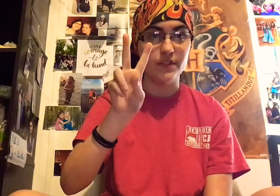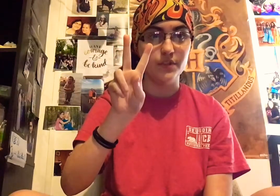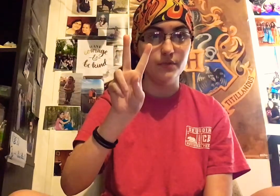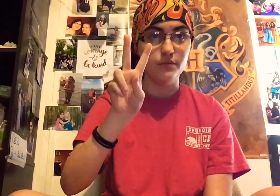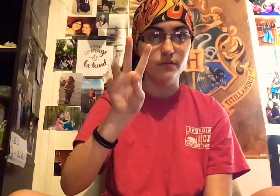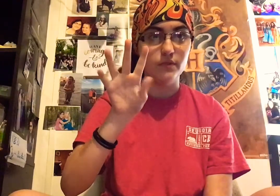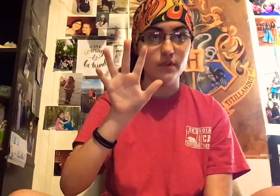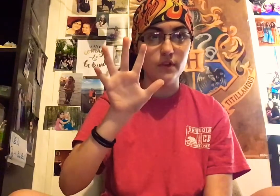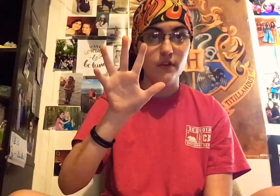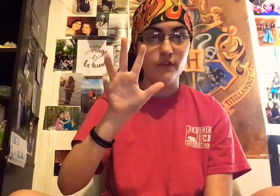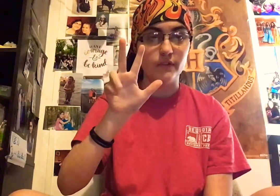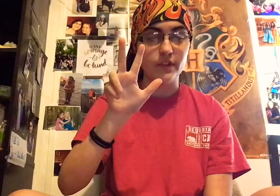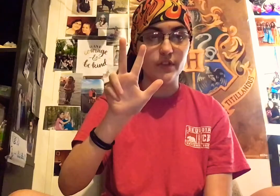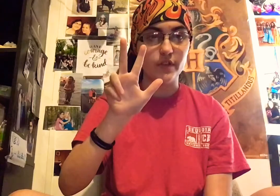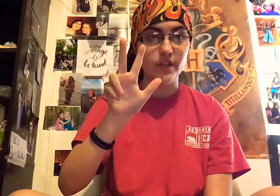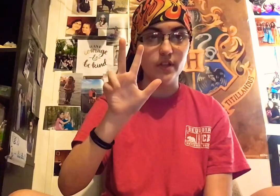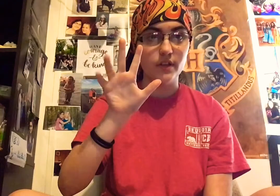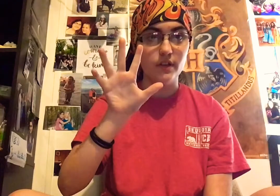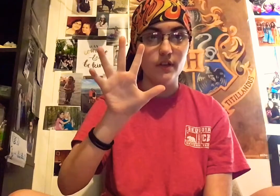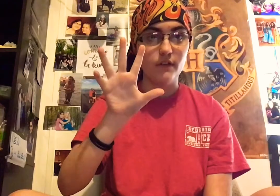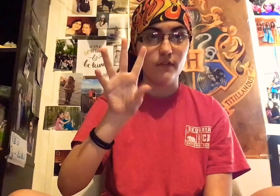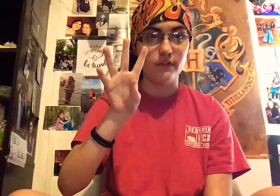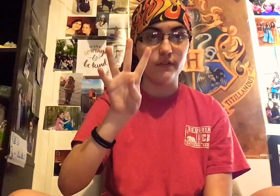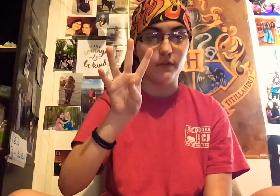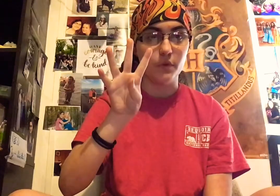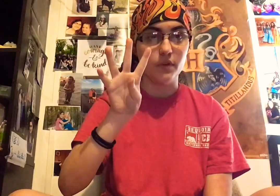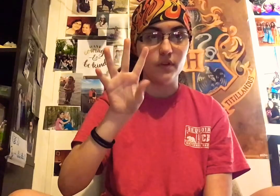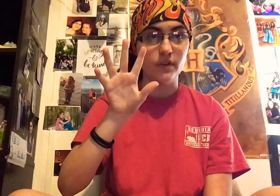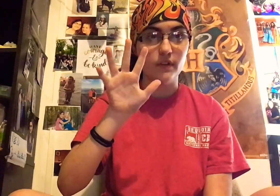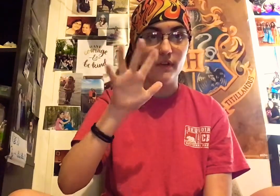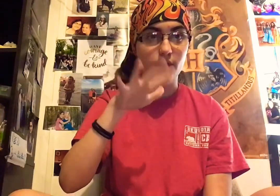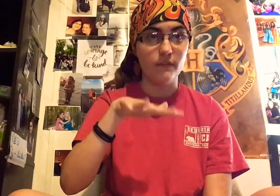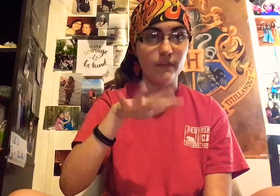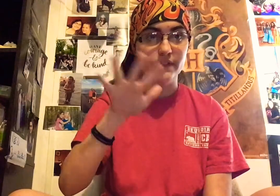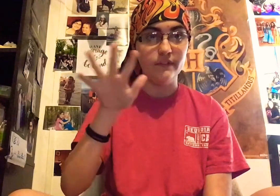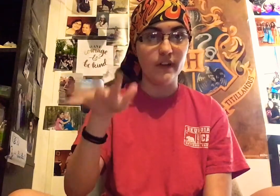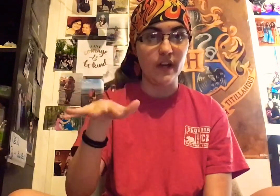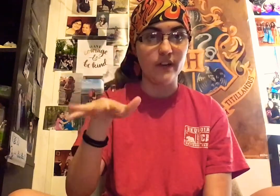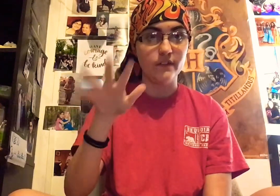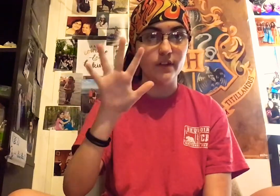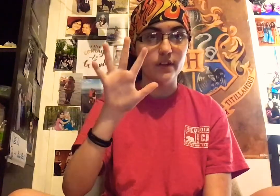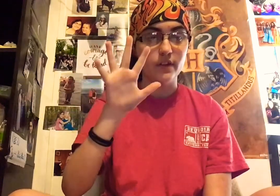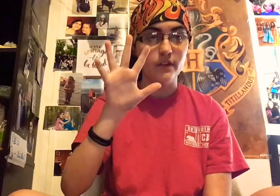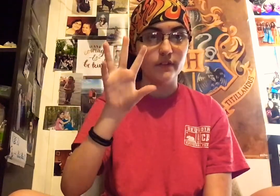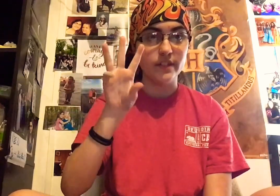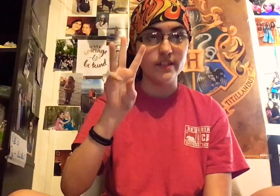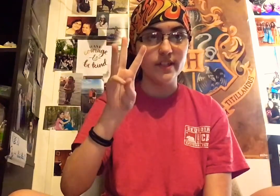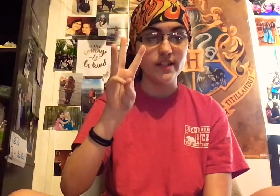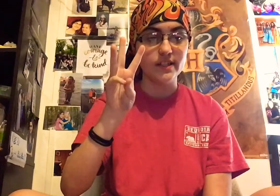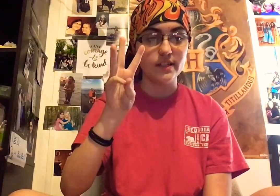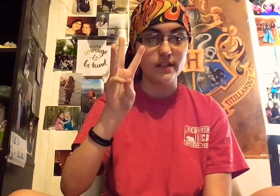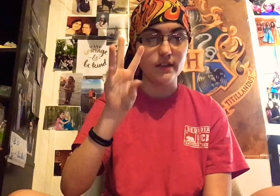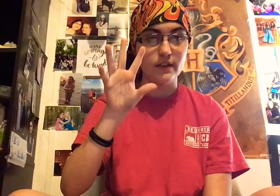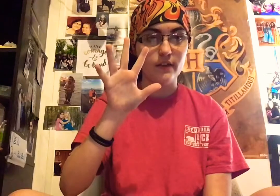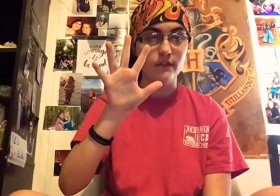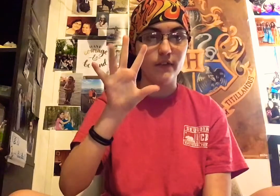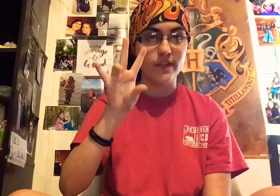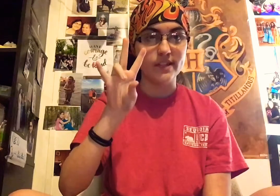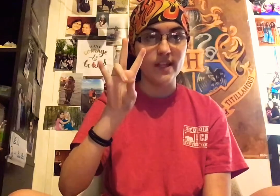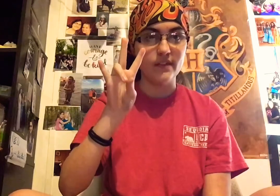52, 53, 54, 55, 56,